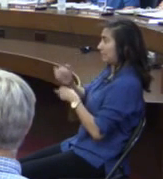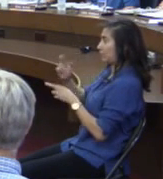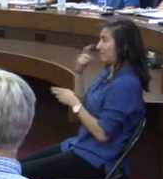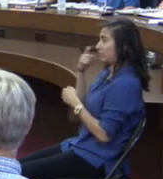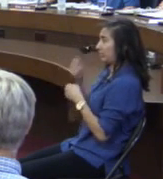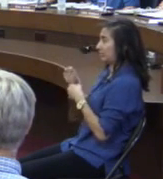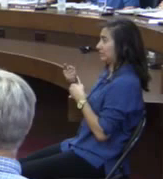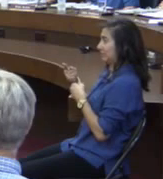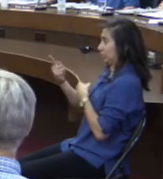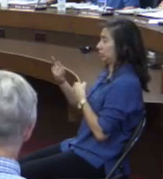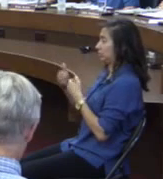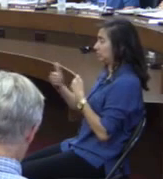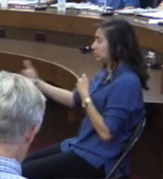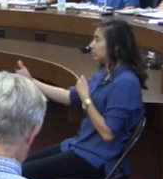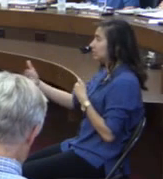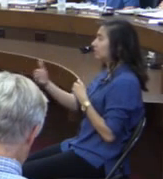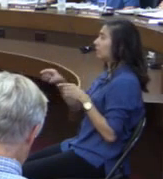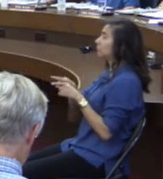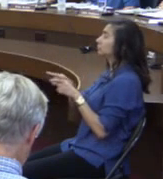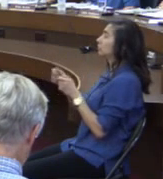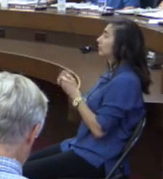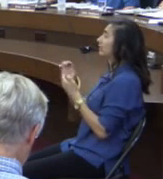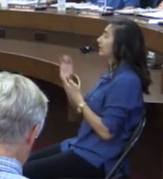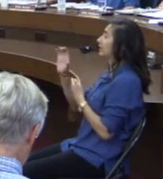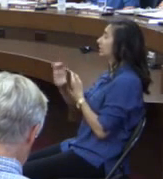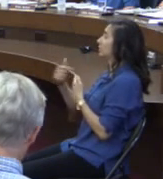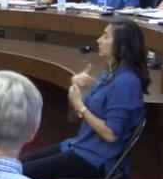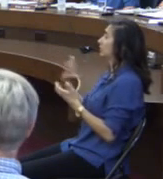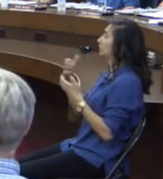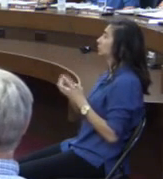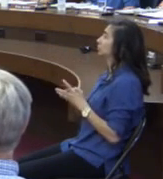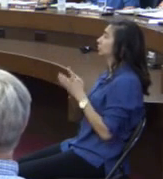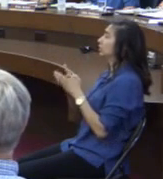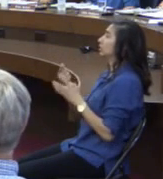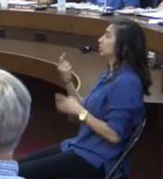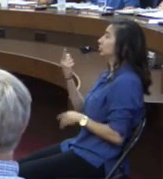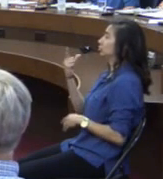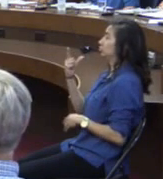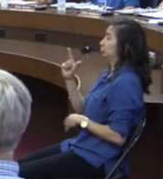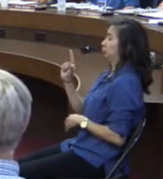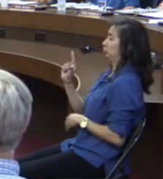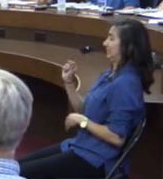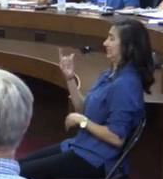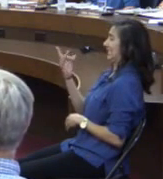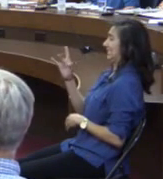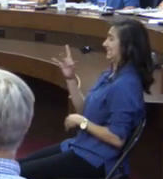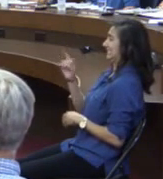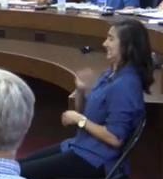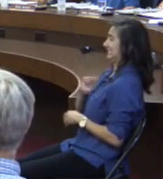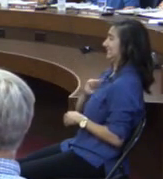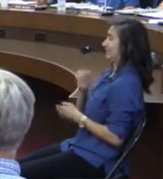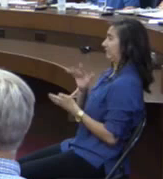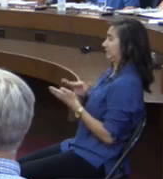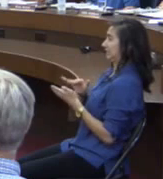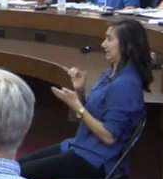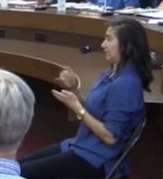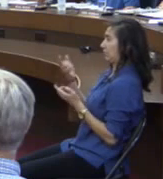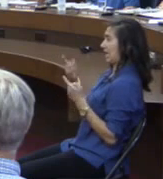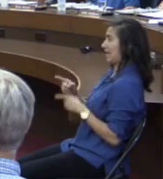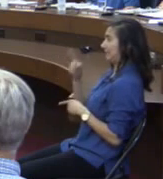and along our calendar is to start drafting our 2018 self-study that we know will be due in the summer